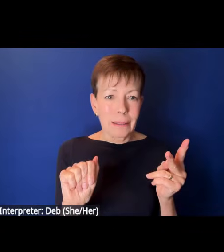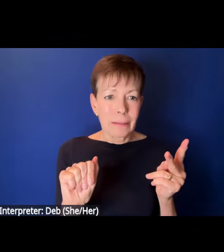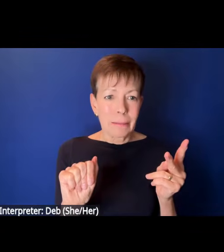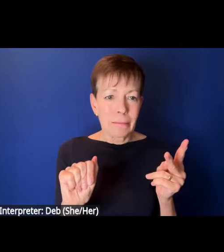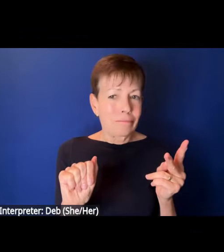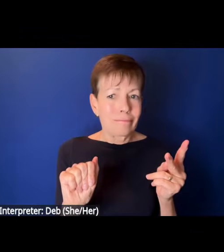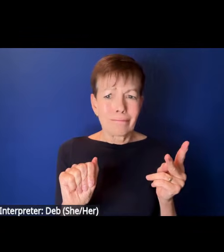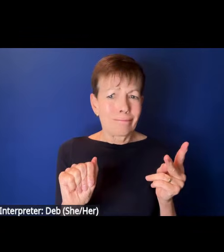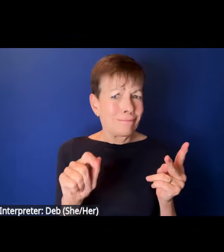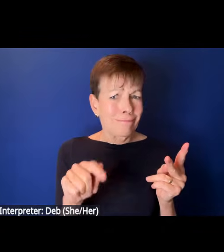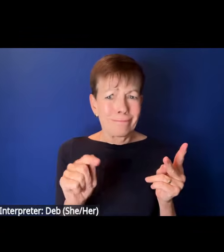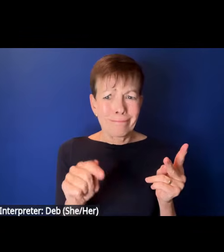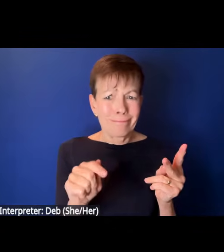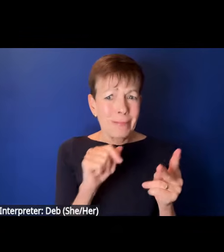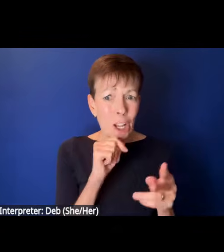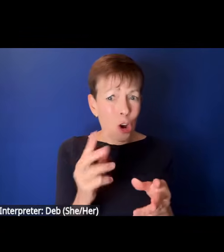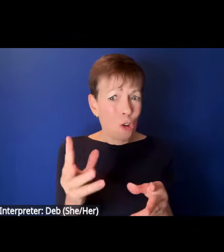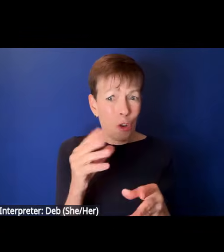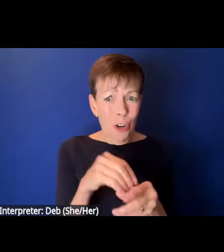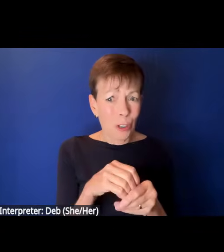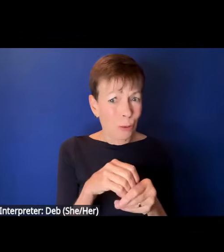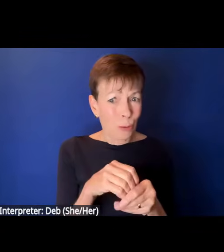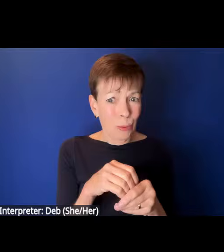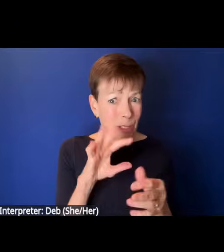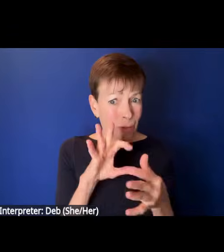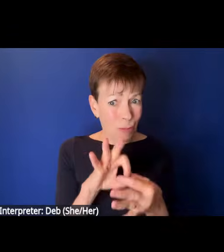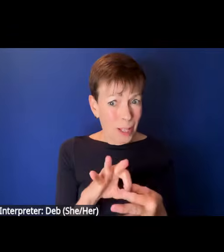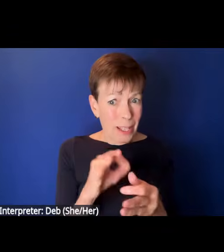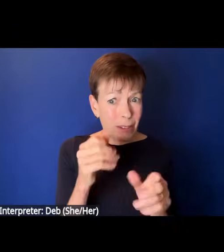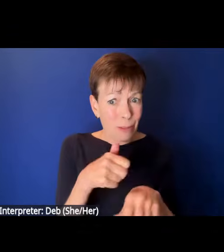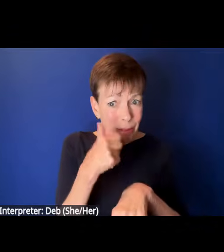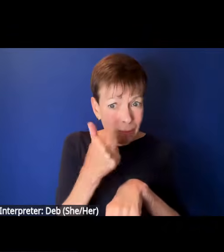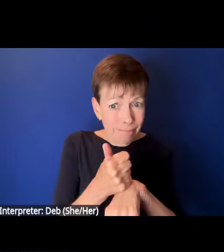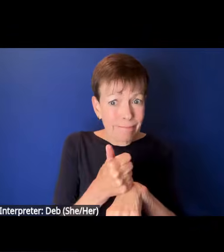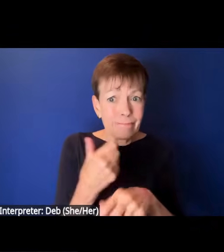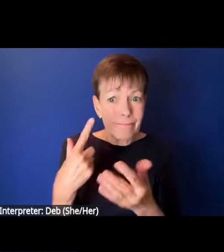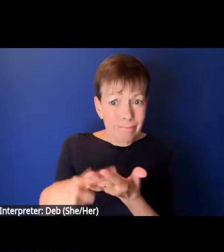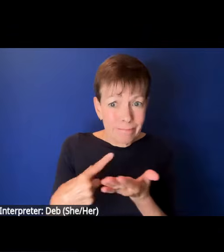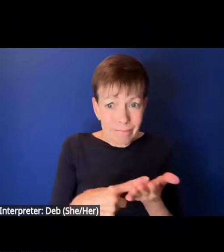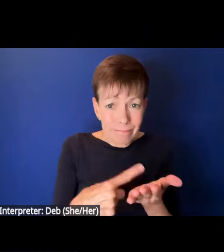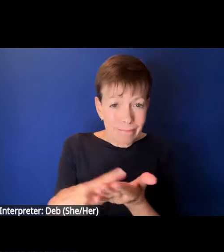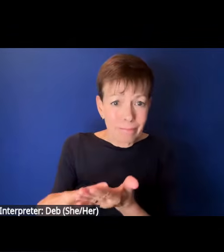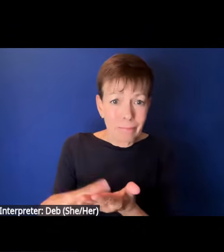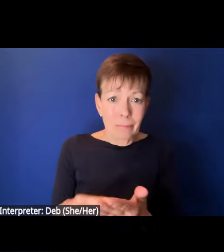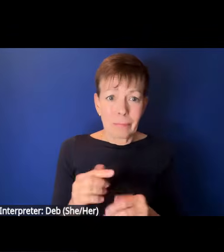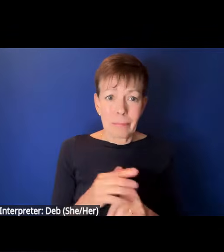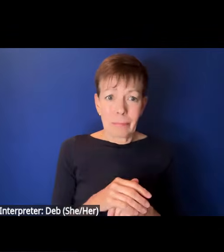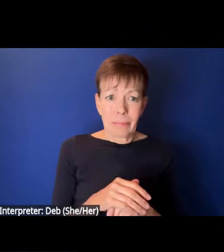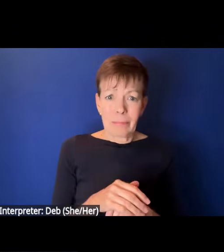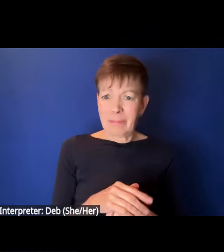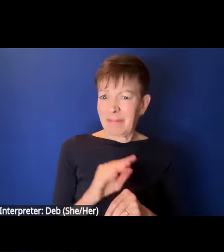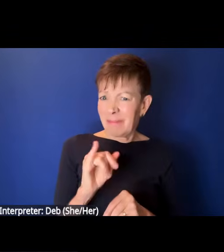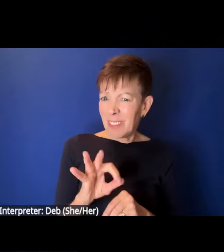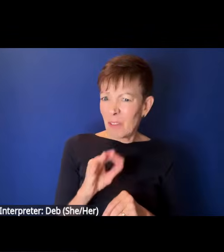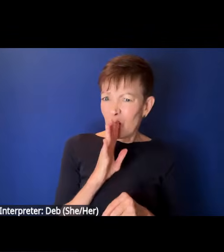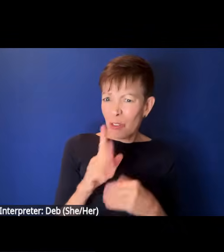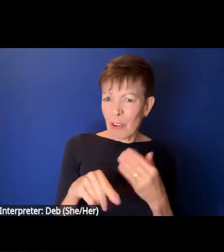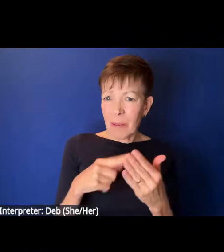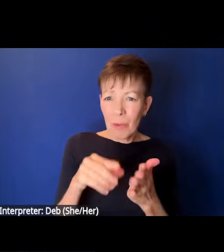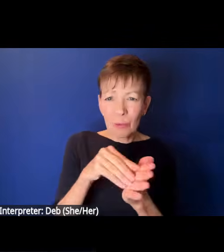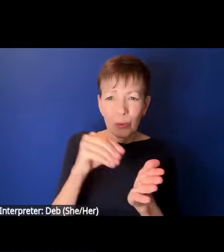not included in those implementation discussions, whereas well, I think that when you're talking about student